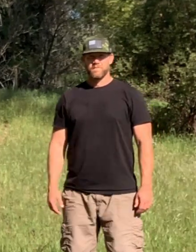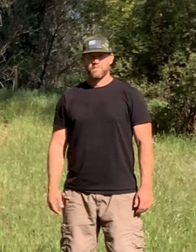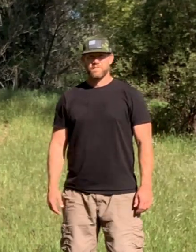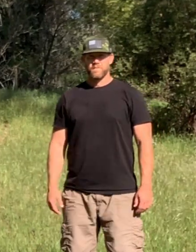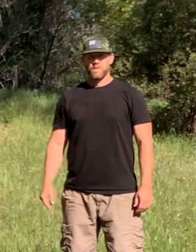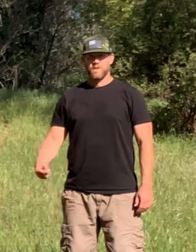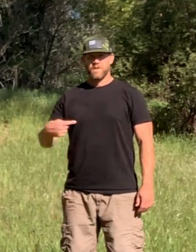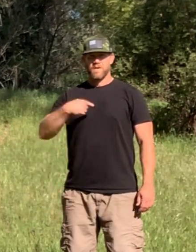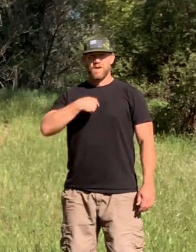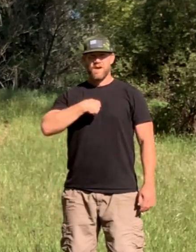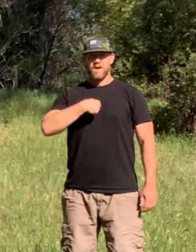I